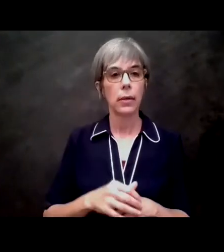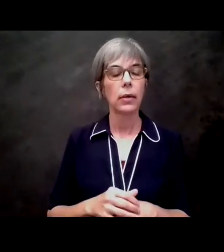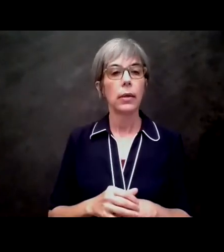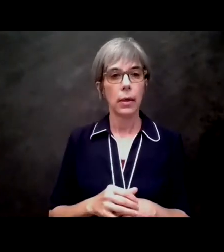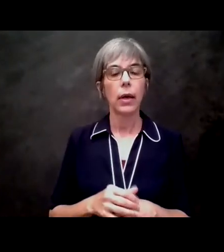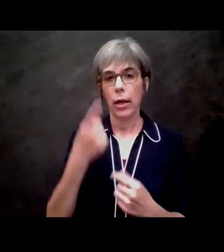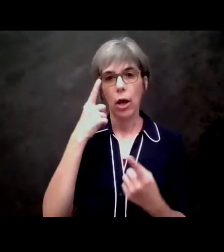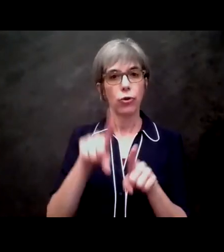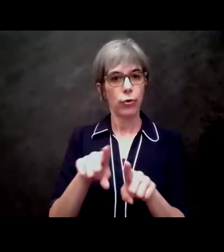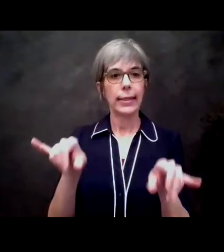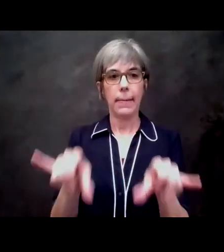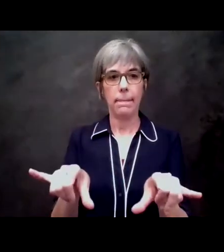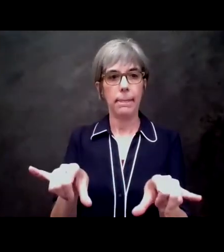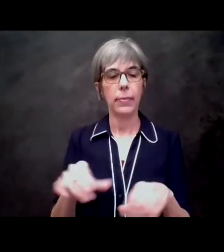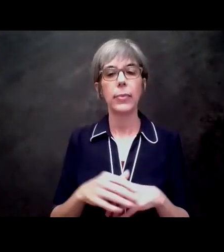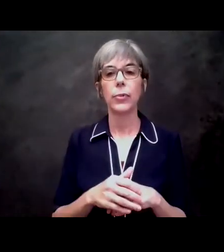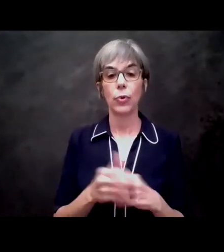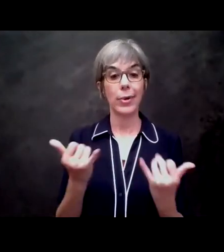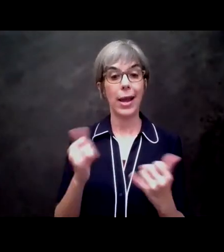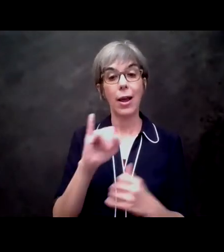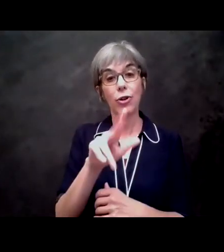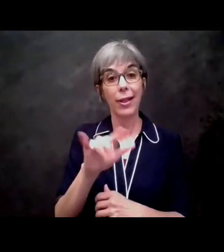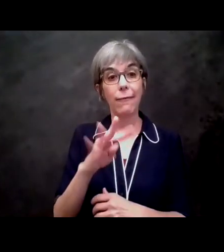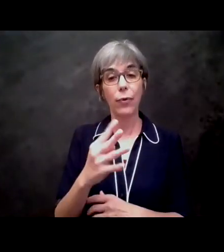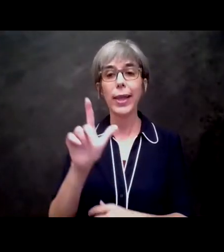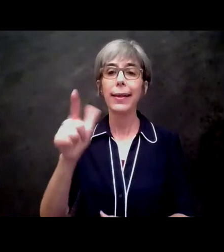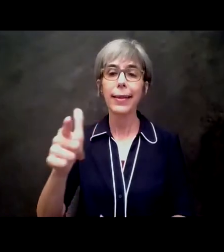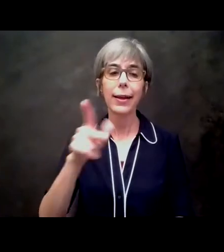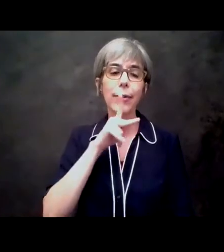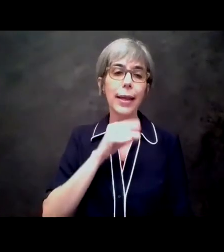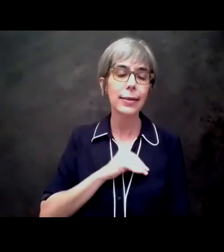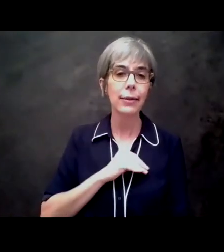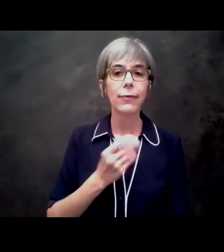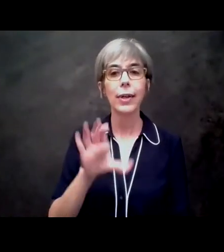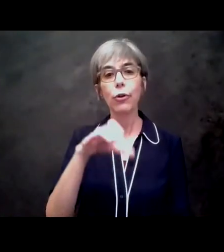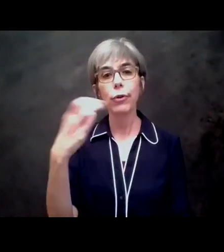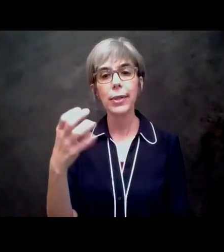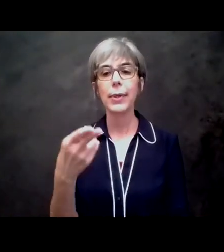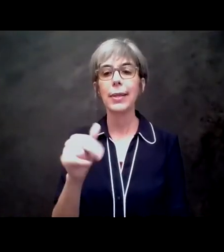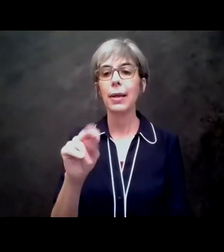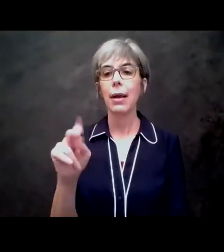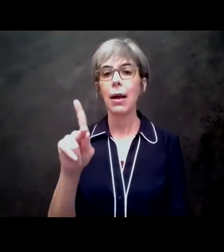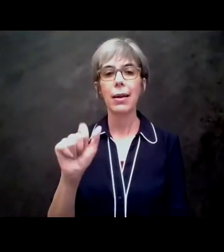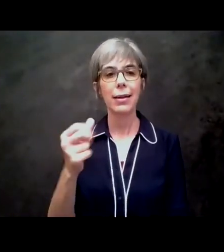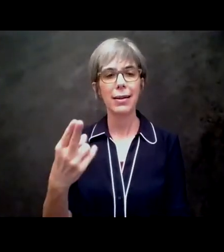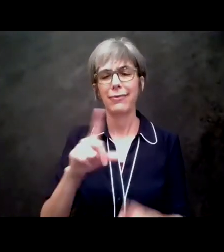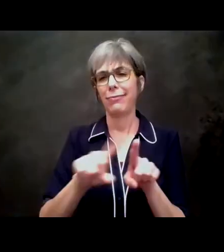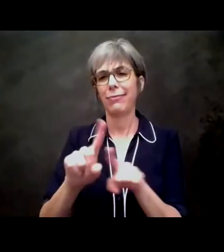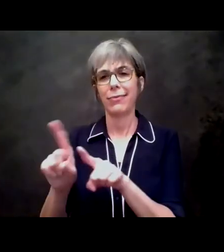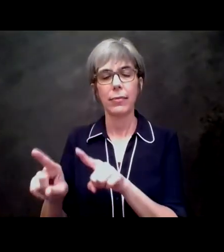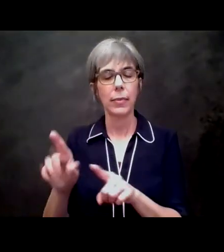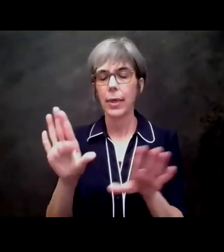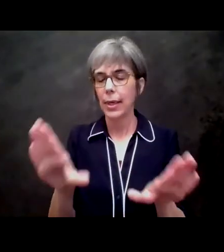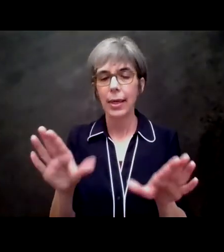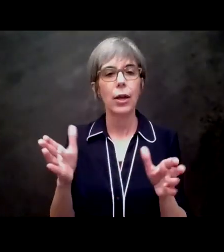the other holidays, Thanksgiving, Christmas, Hanukkah, all of those holiday times, we have to remember that we still